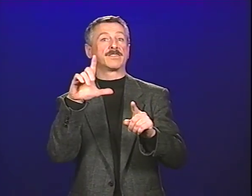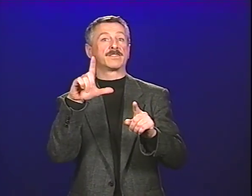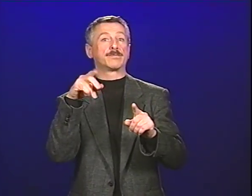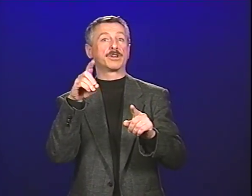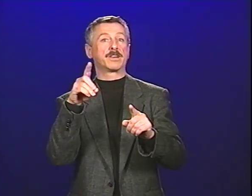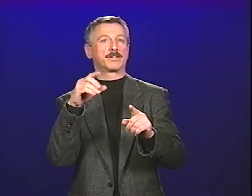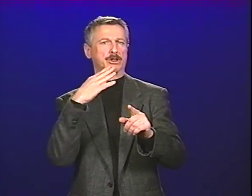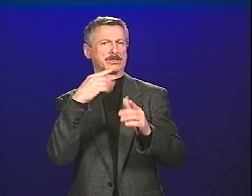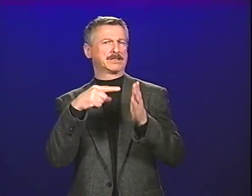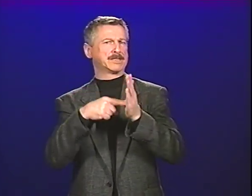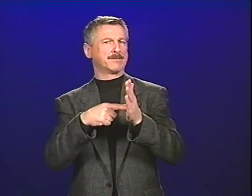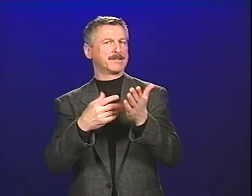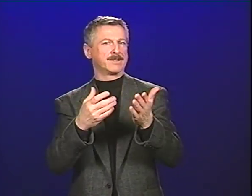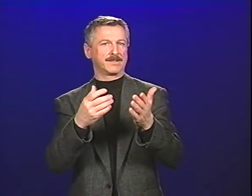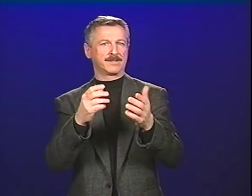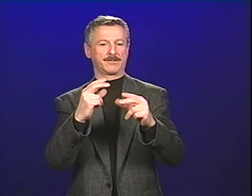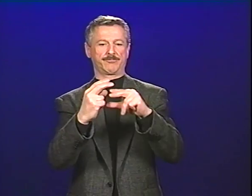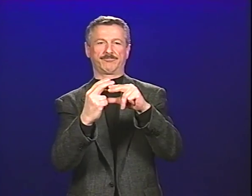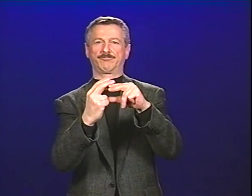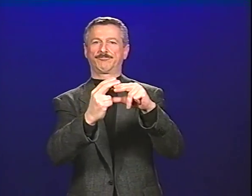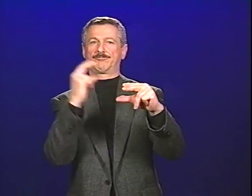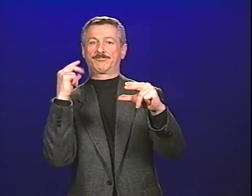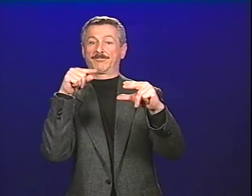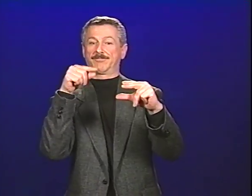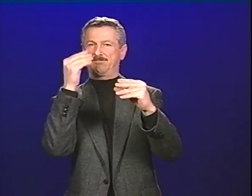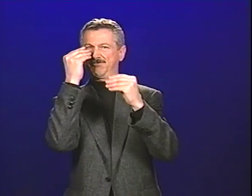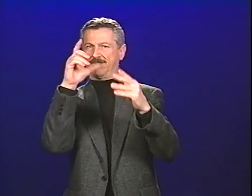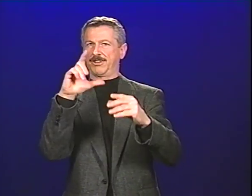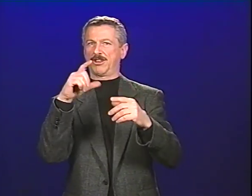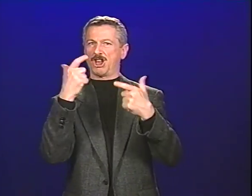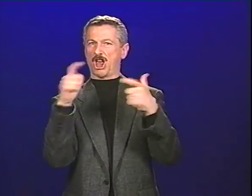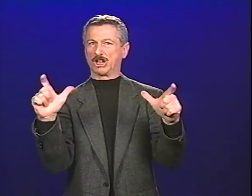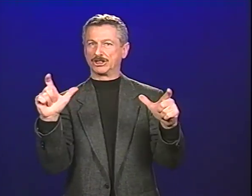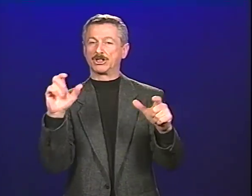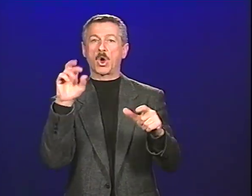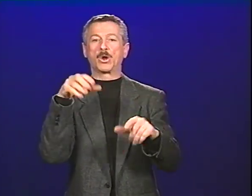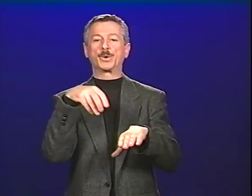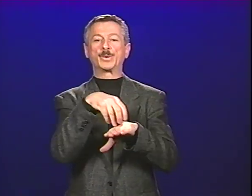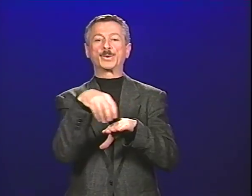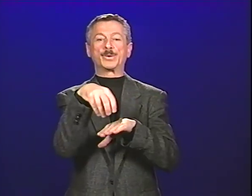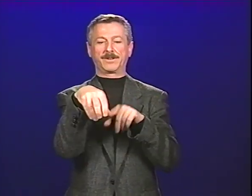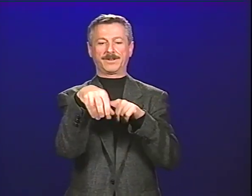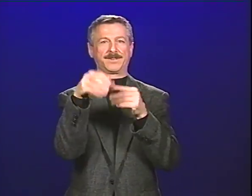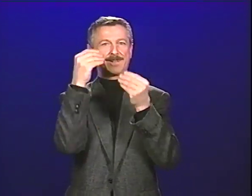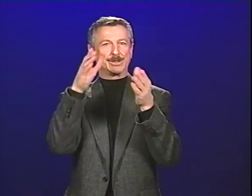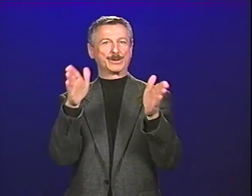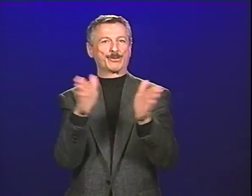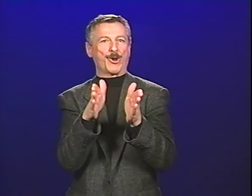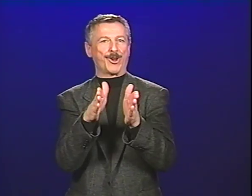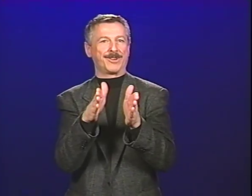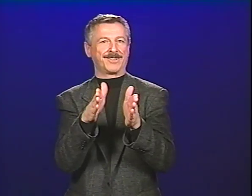Classifier predicates can also show size, for example, in the signs limousine or VW bug.